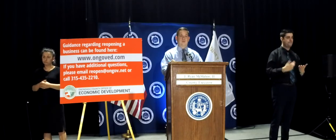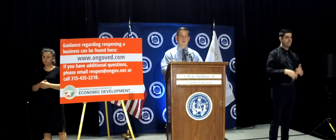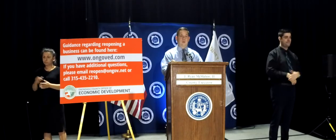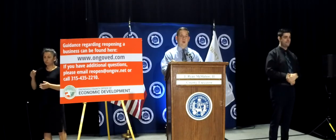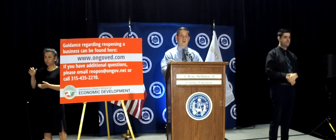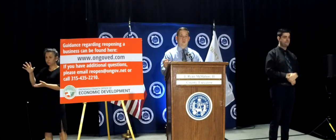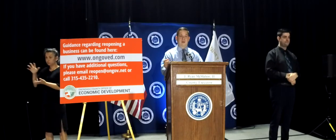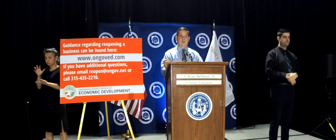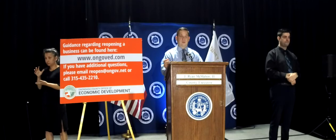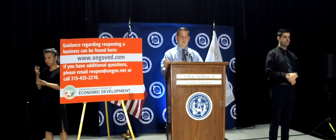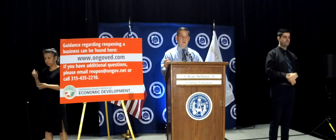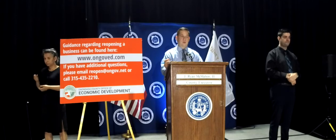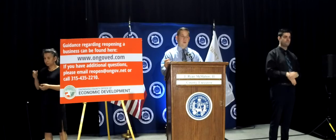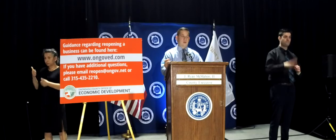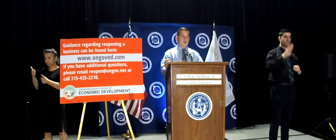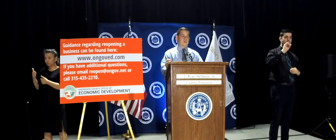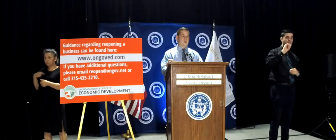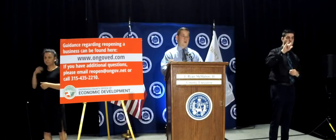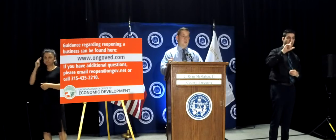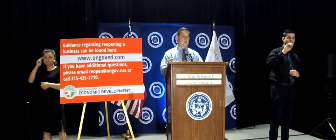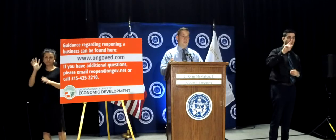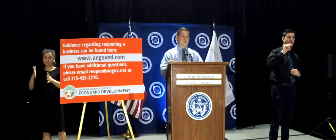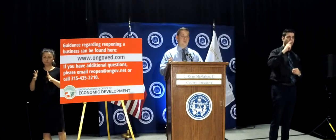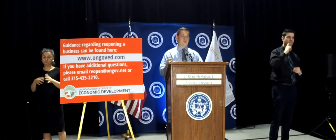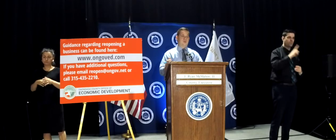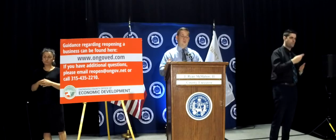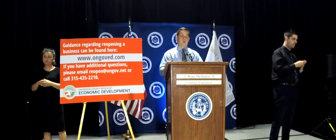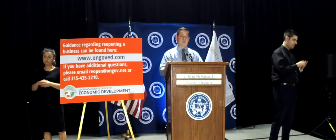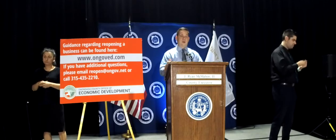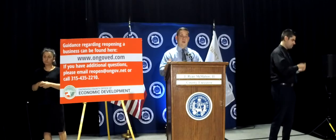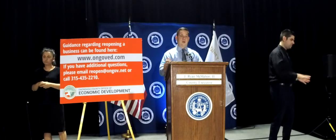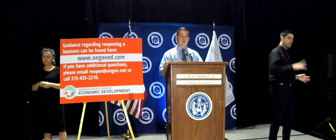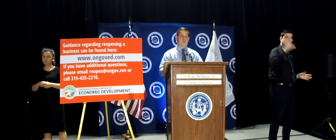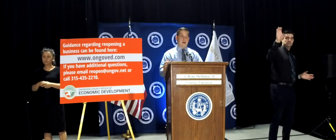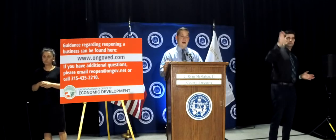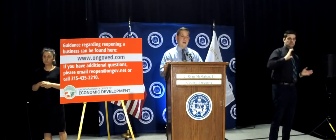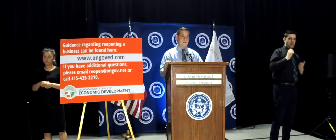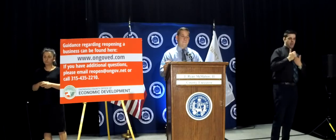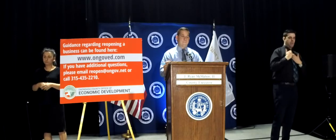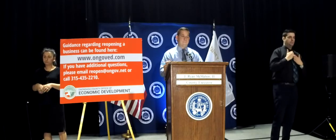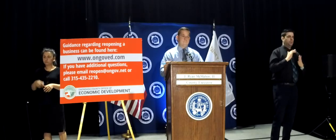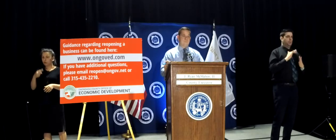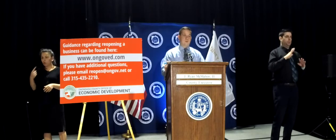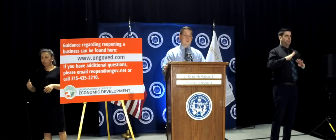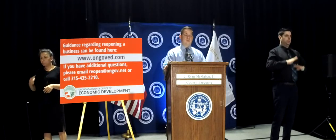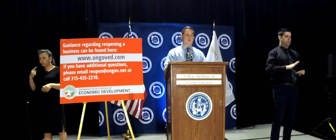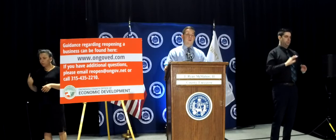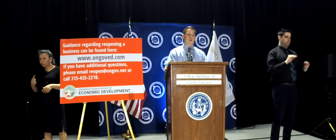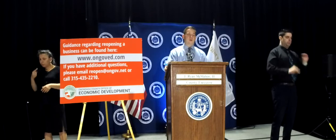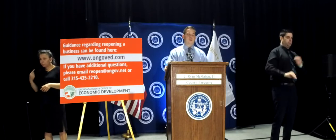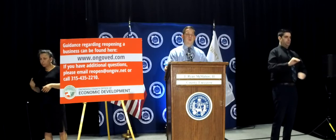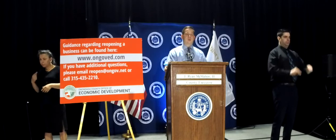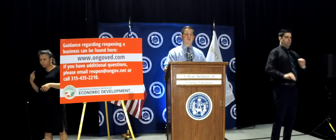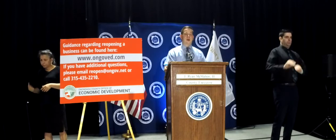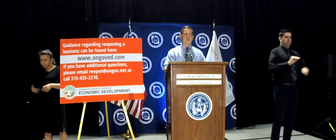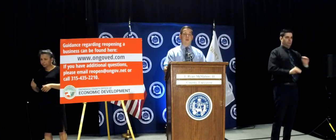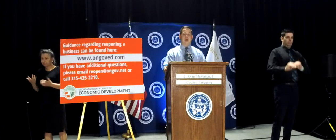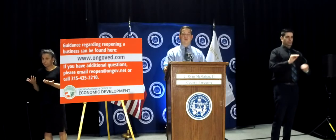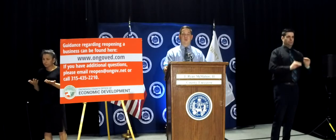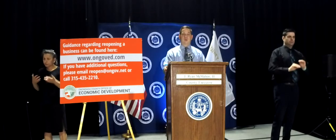package for lost revenue. And so each 2-week period that goes by is another 2